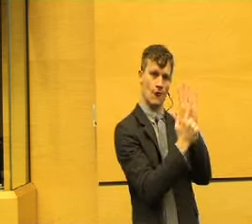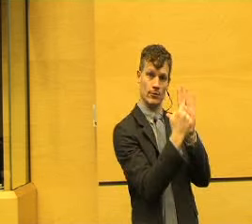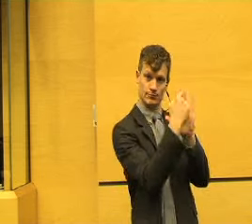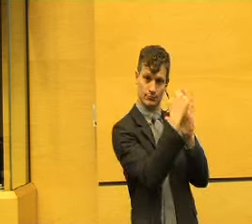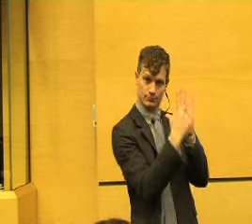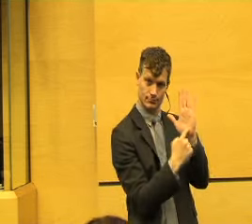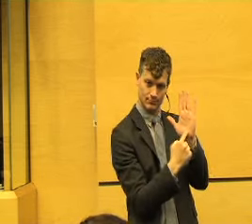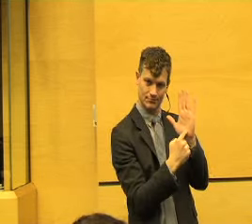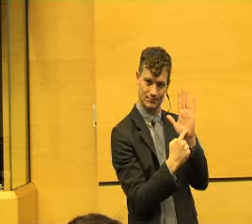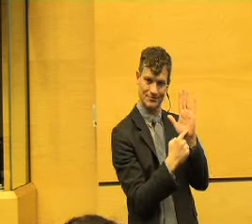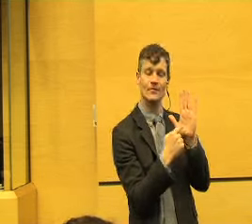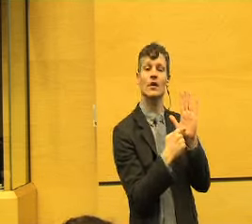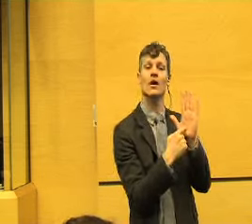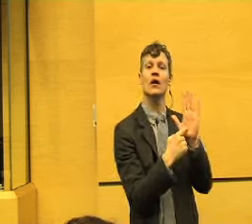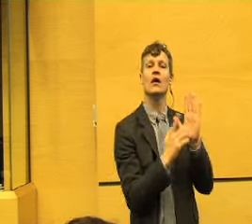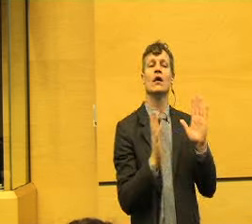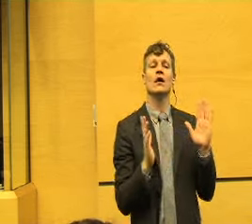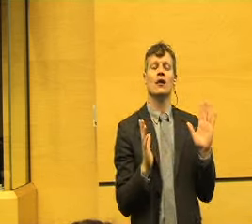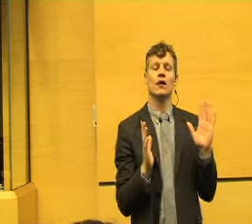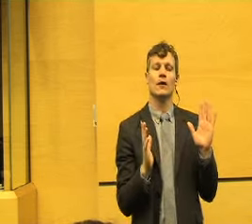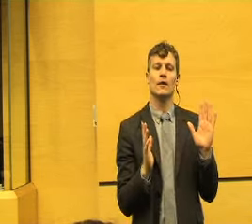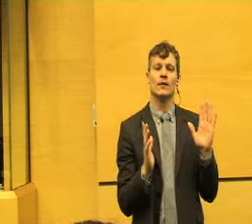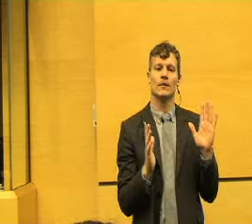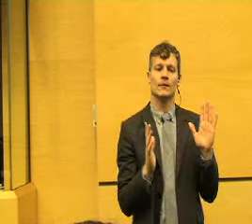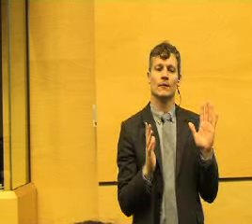legal consequences of